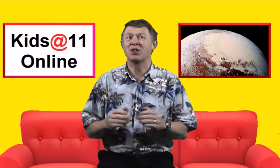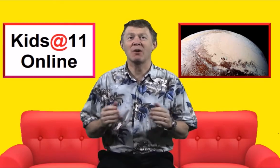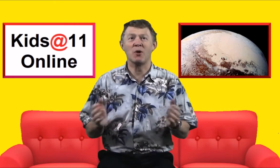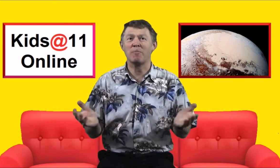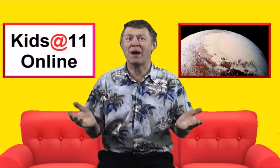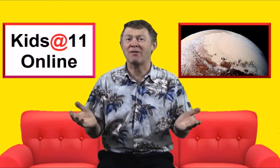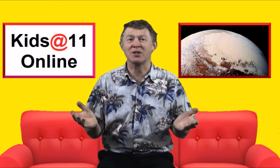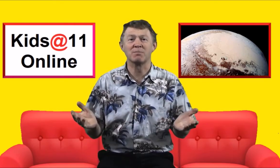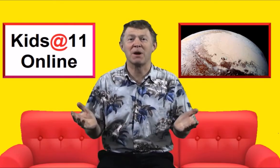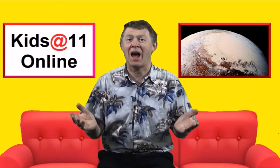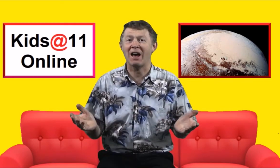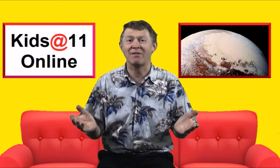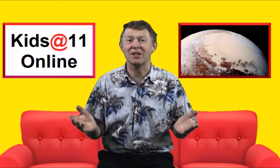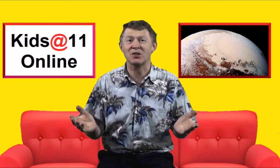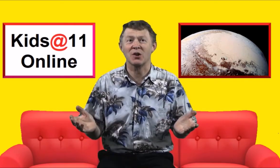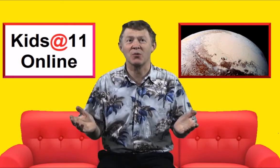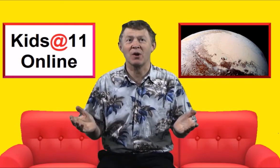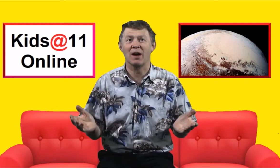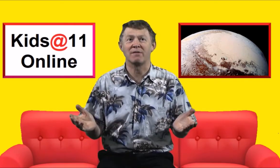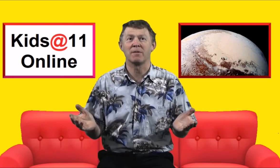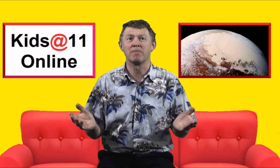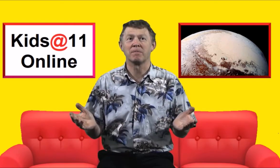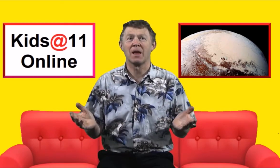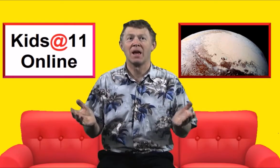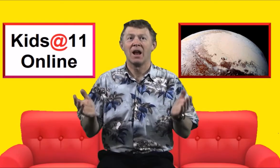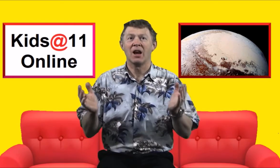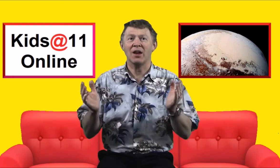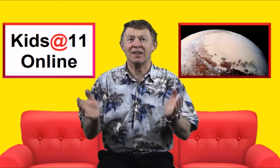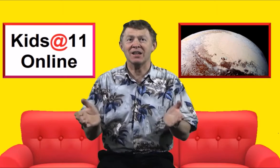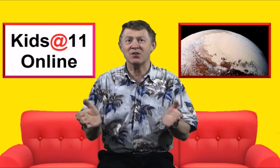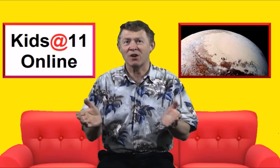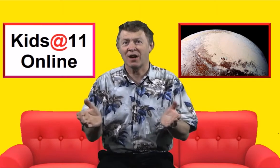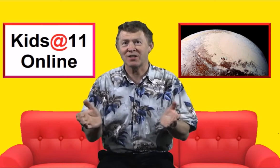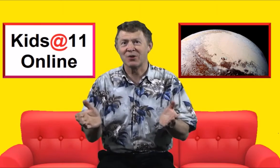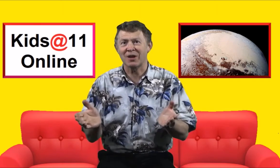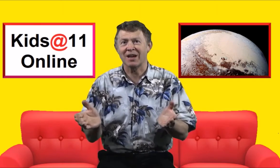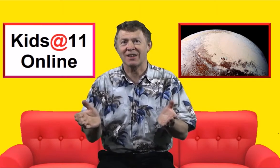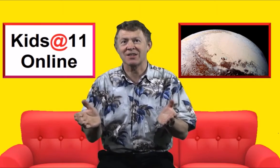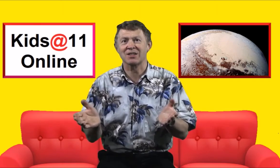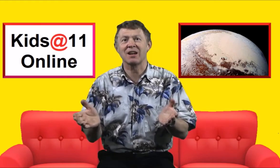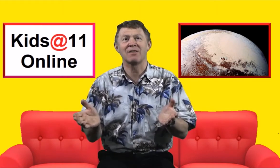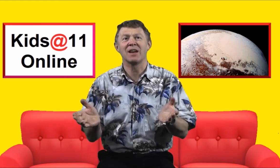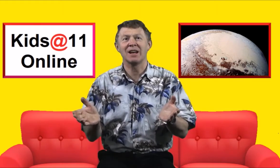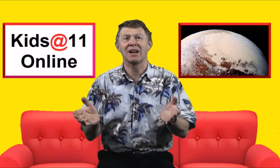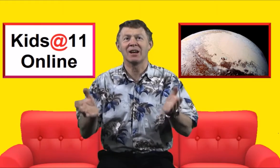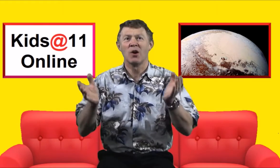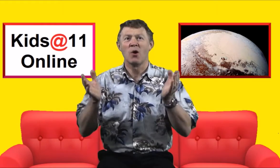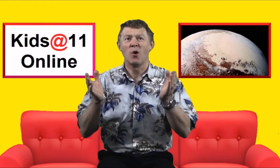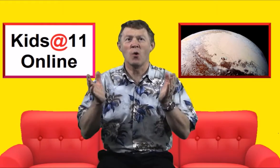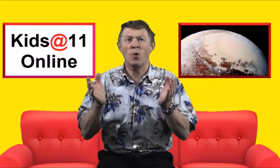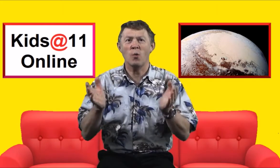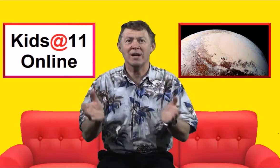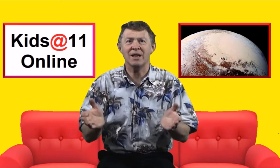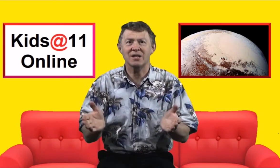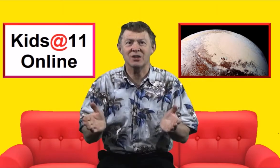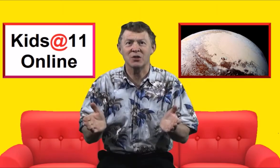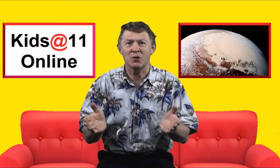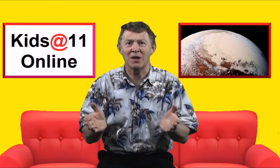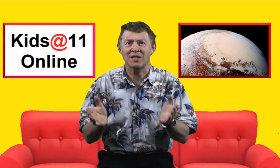shall not perish but have eternal life. Like the Israelites looking at the snake for healing, all we need to do is